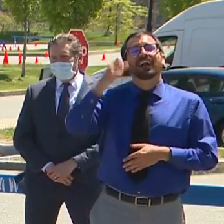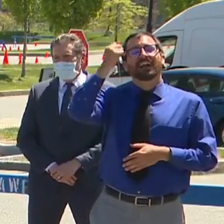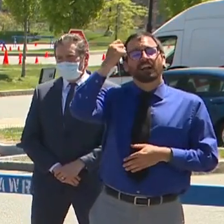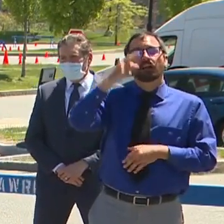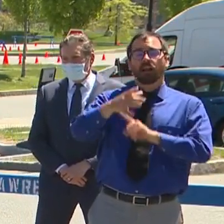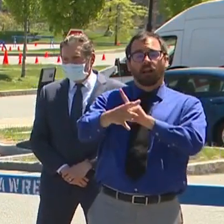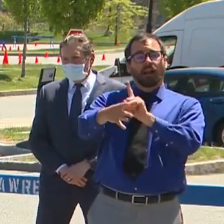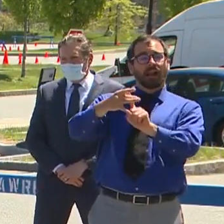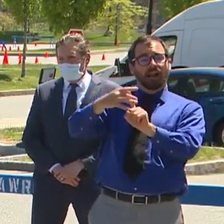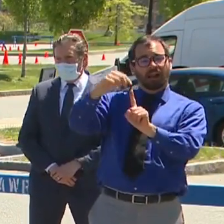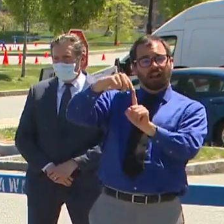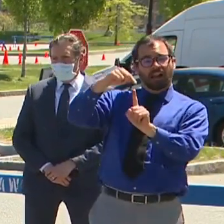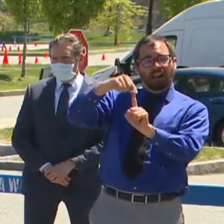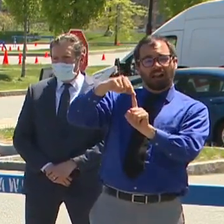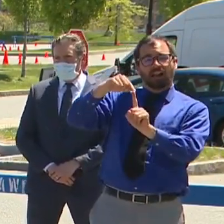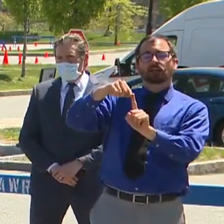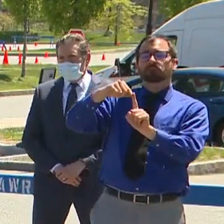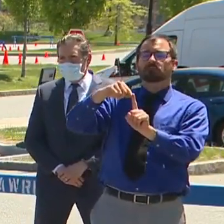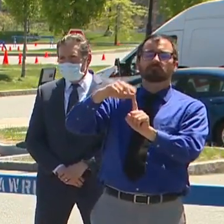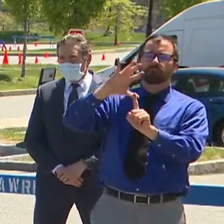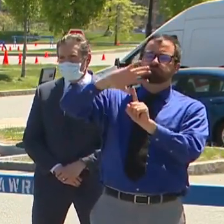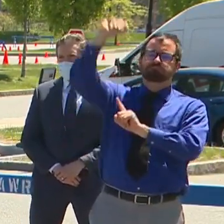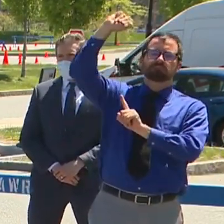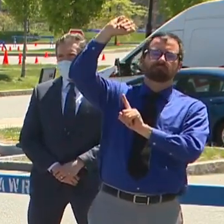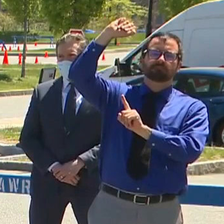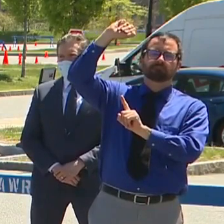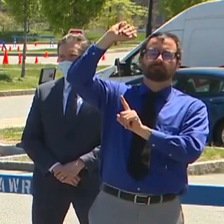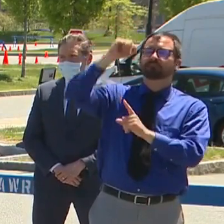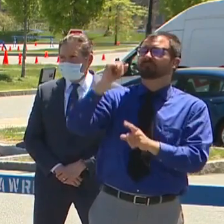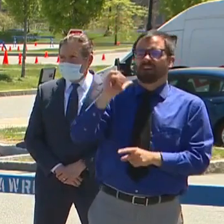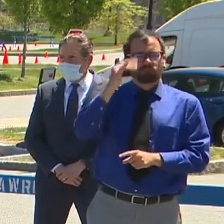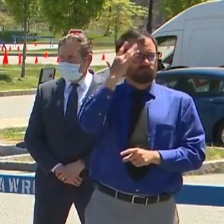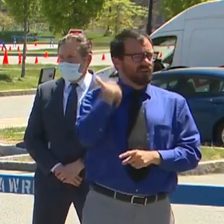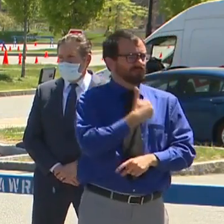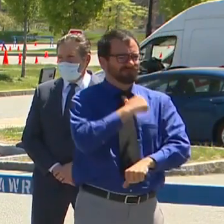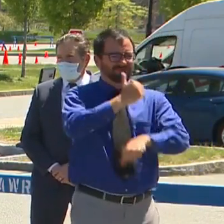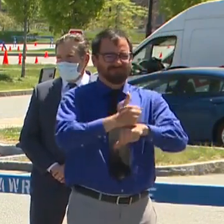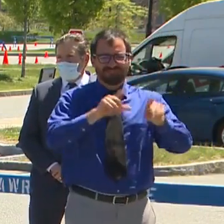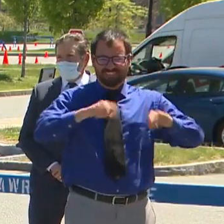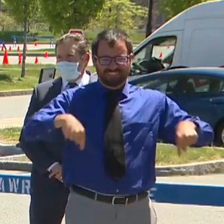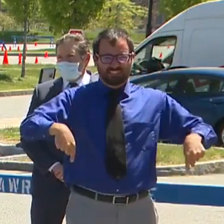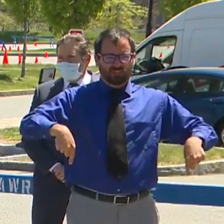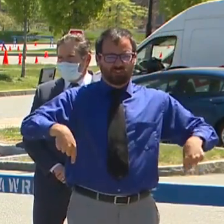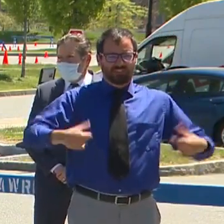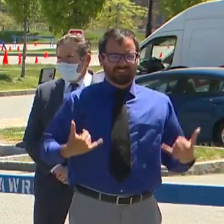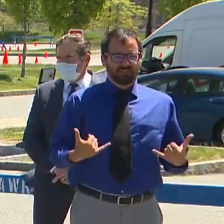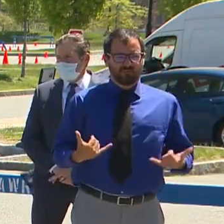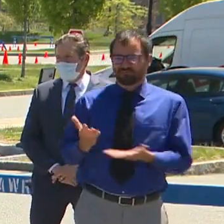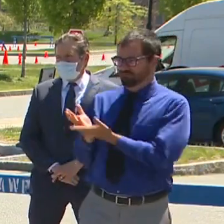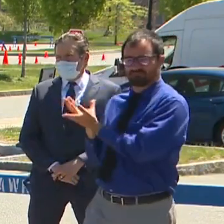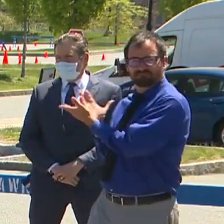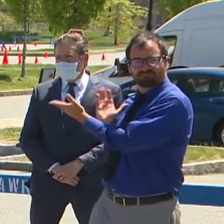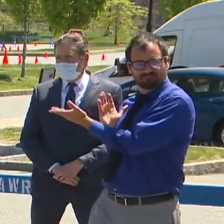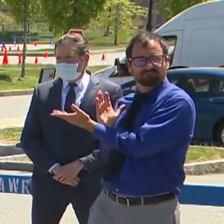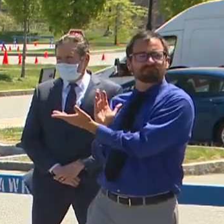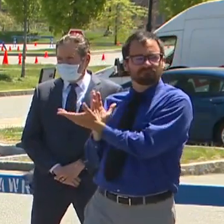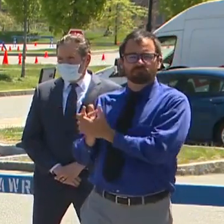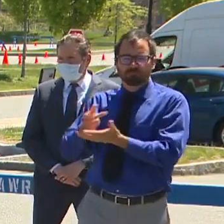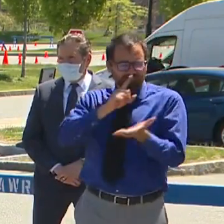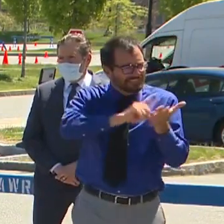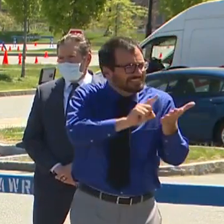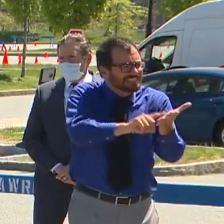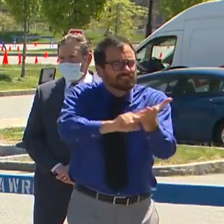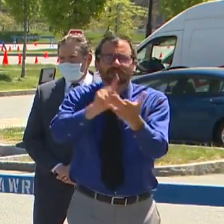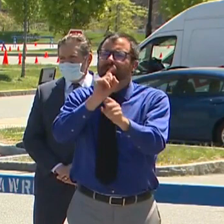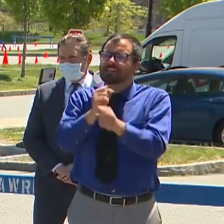this testing facility will help us clarify. For Lawrence, this virus has been a perfect storm. Lawrence residents are the